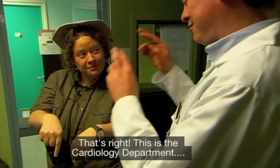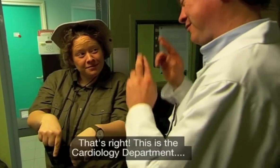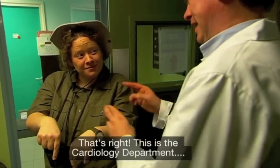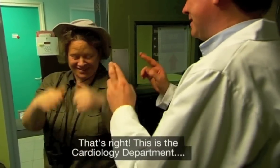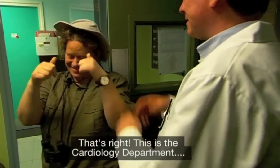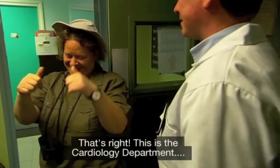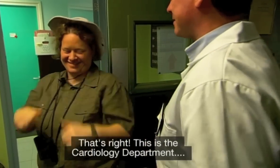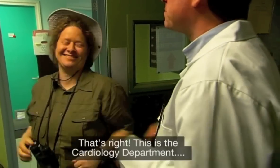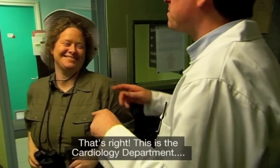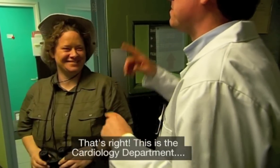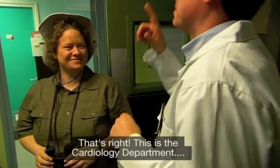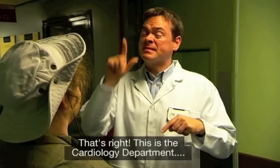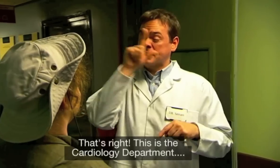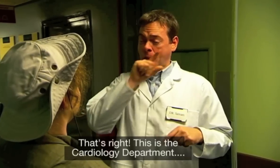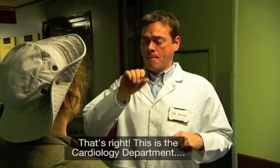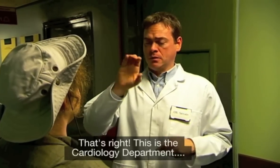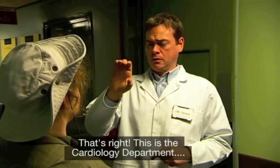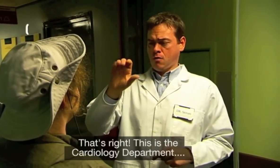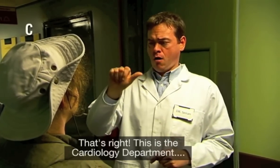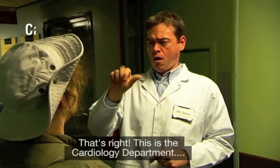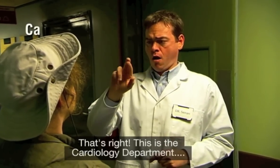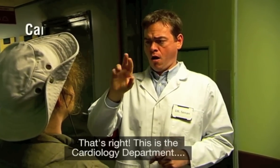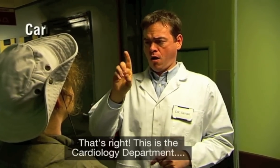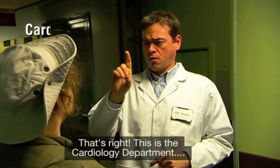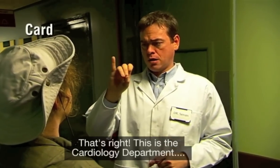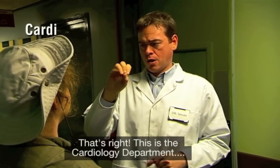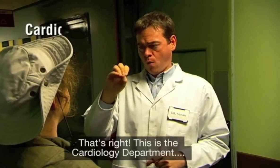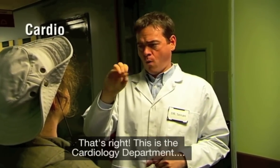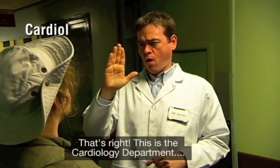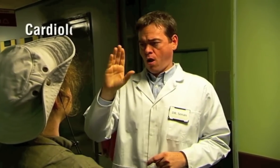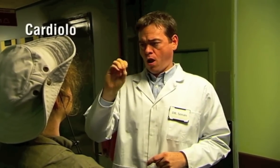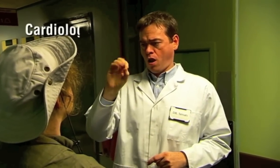That's right. This is the cardiology department,